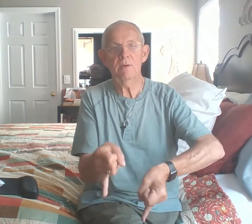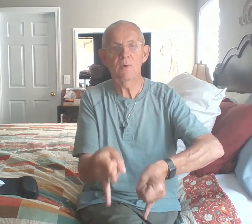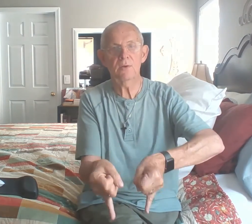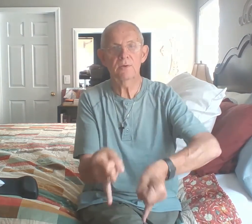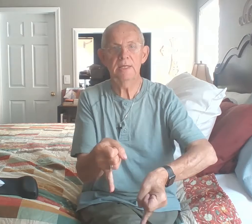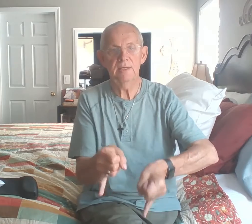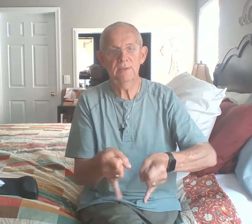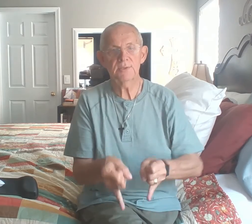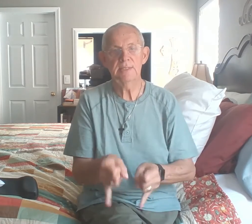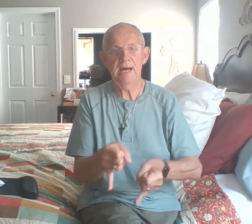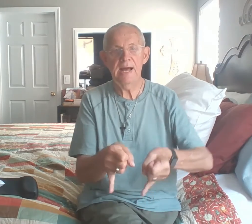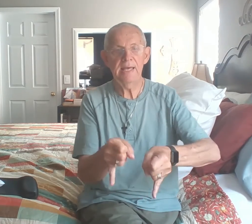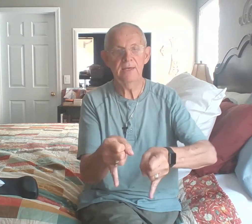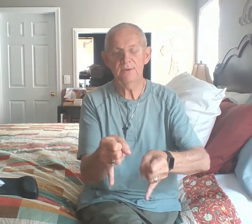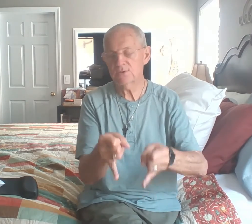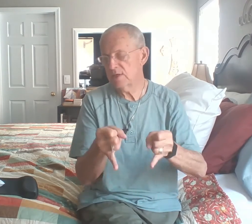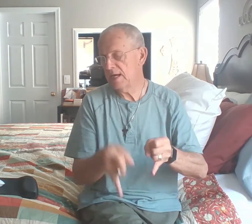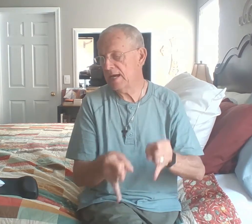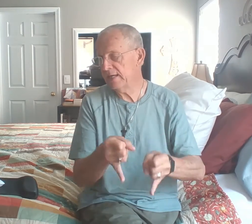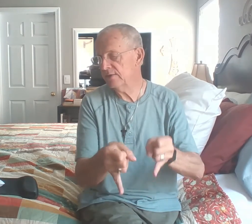walk on heels, high heels, high heels.